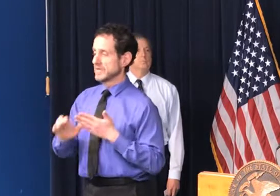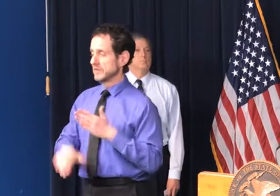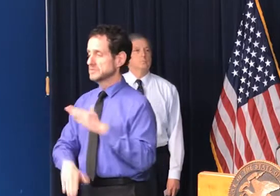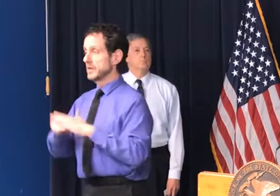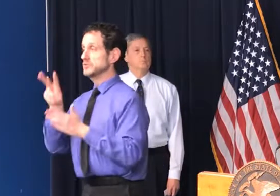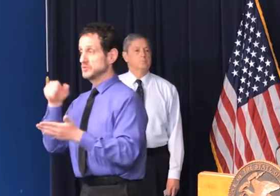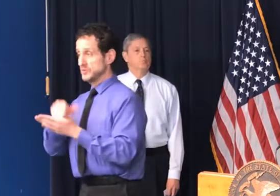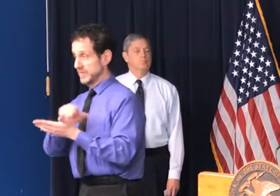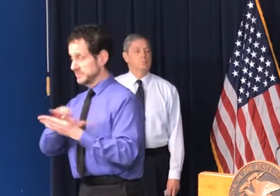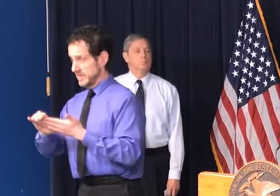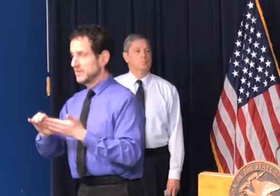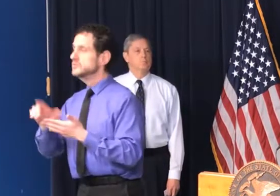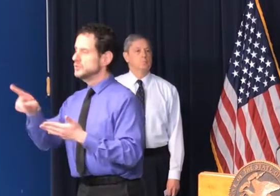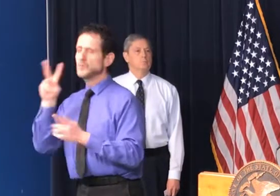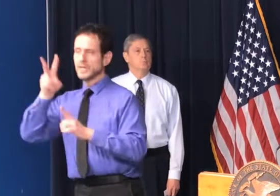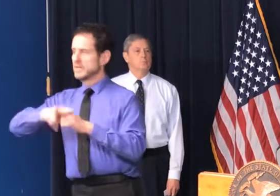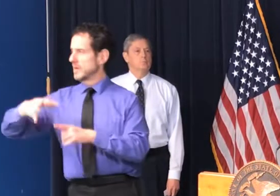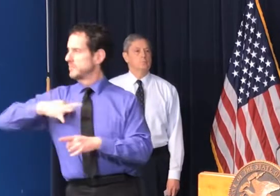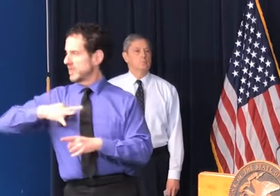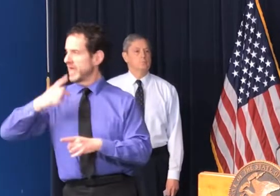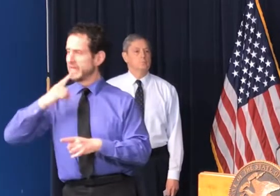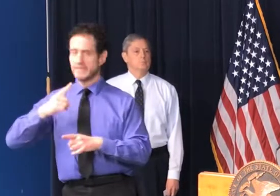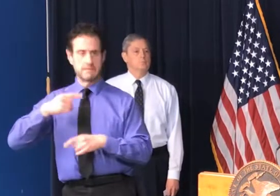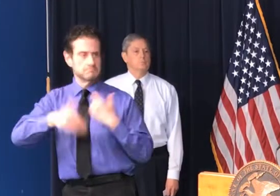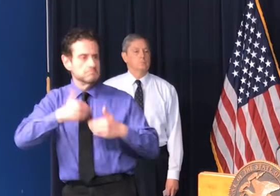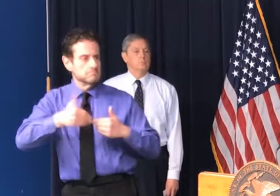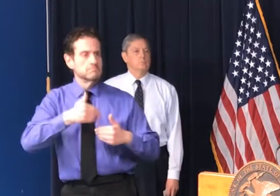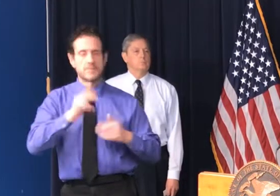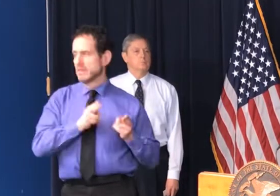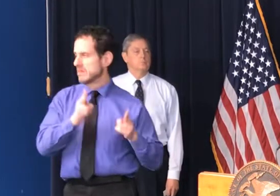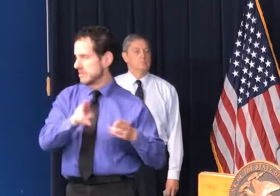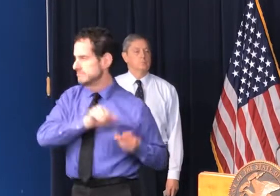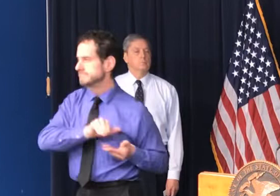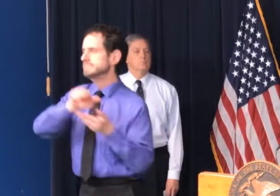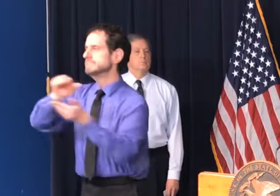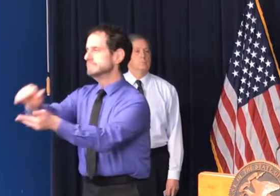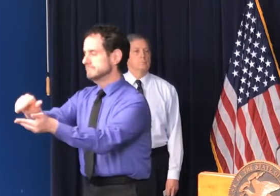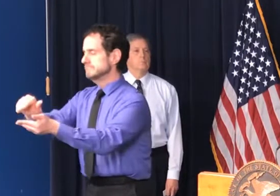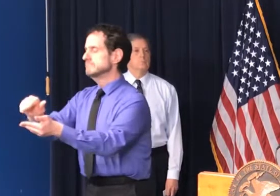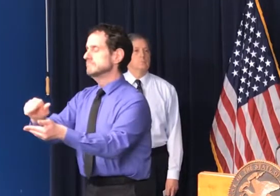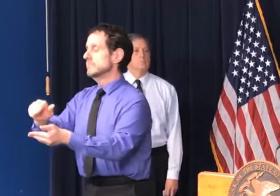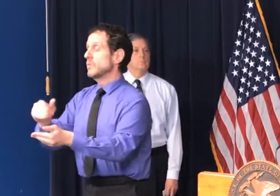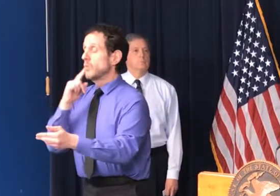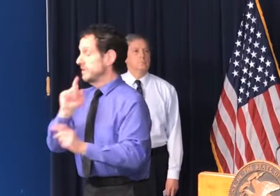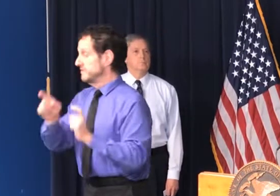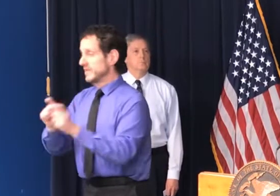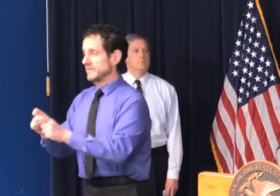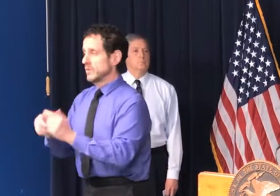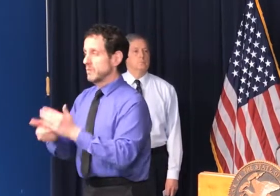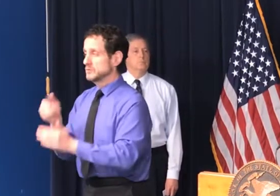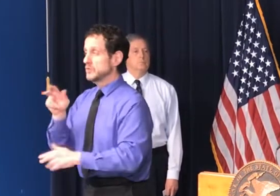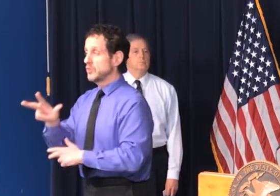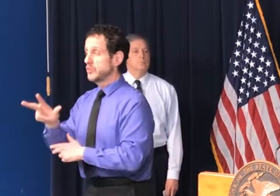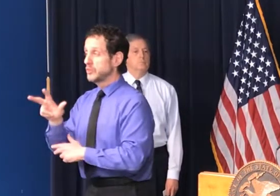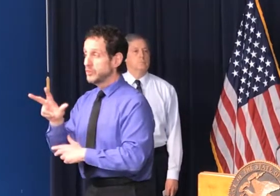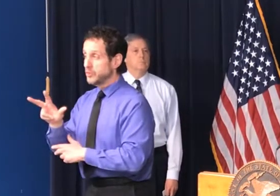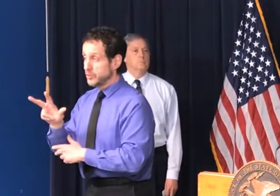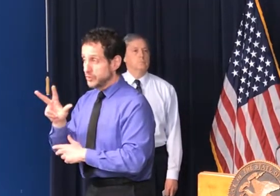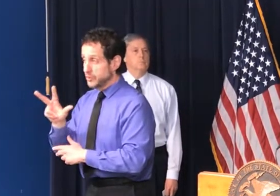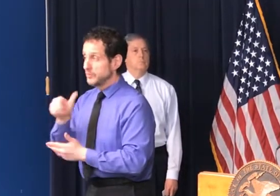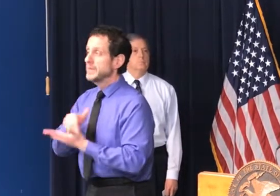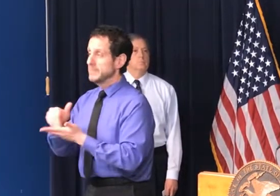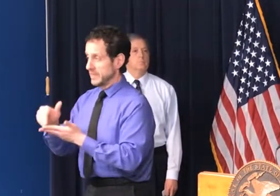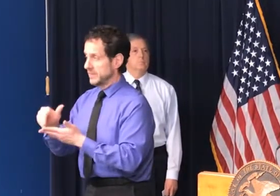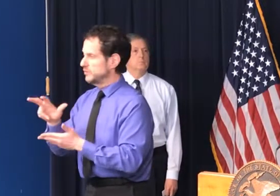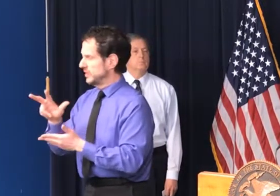result, we've been able to push out nearly $3 million in additional unclaimed property to more than 3,000 people across our